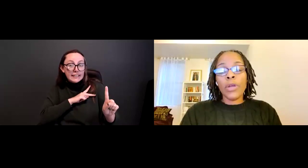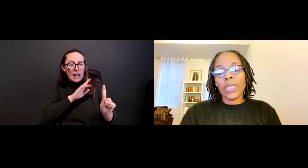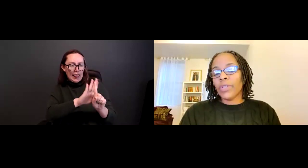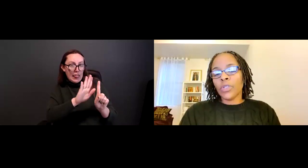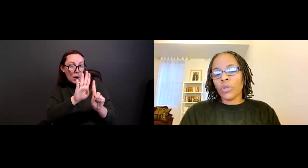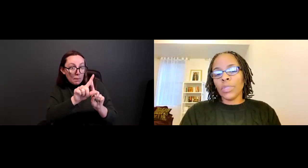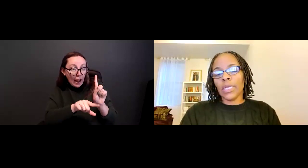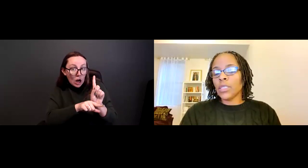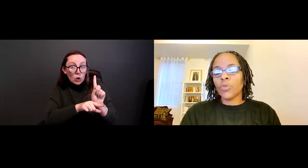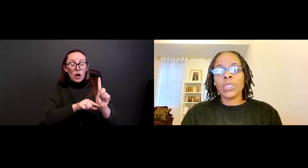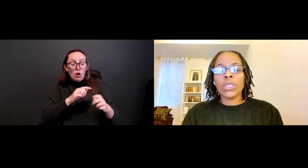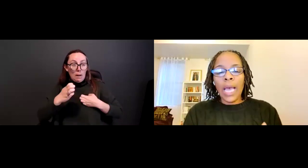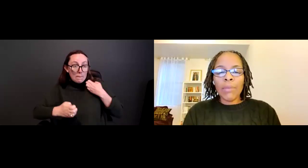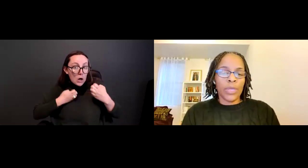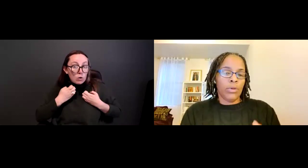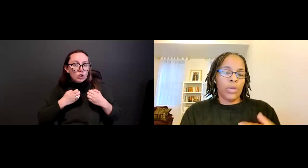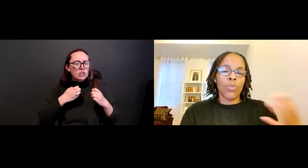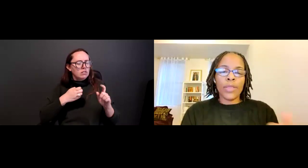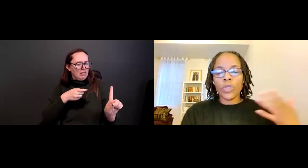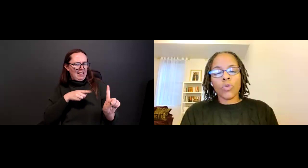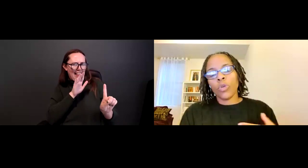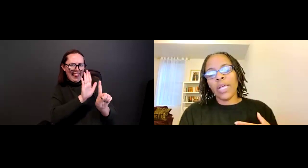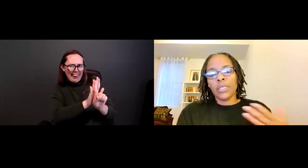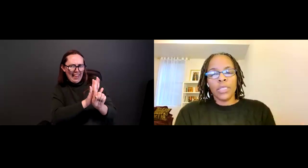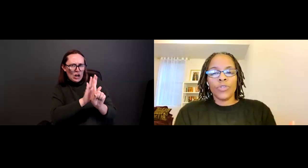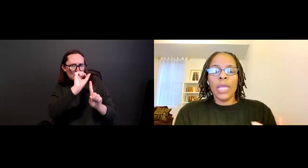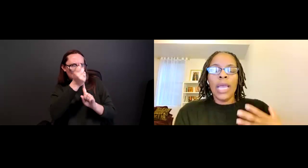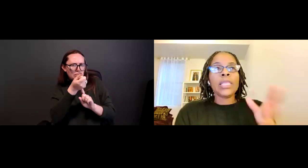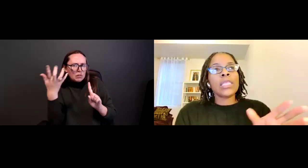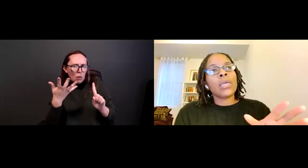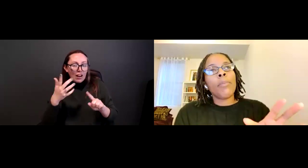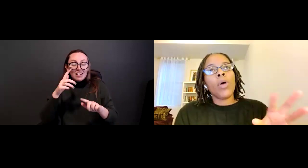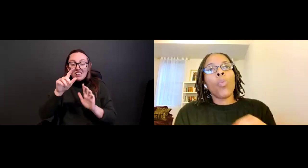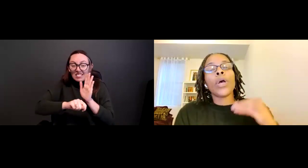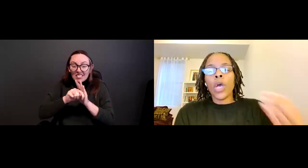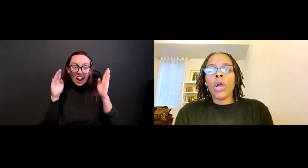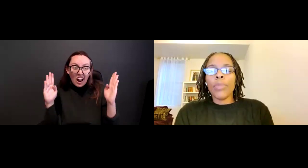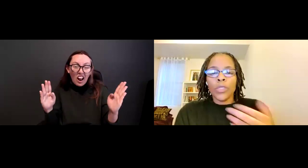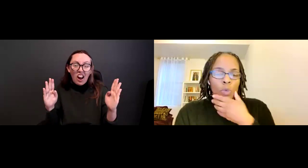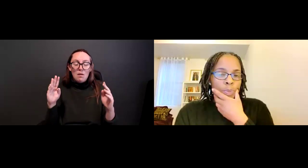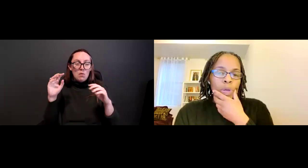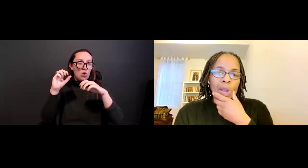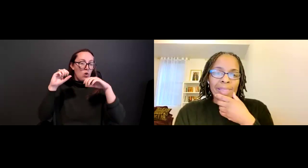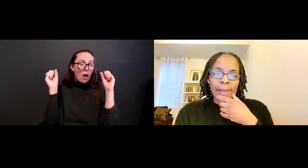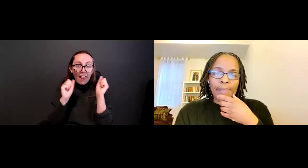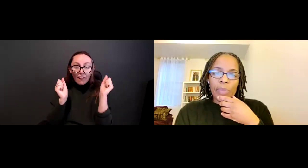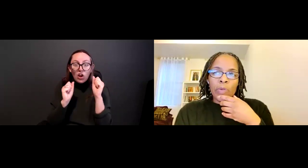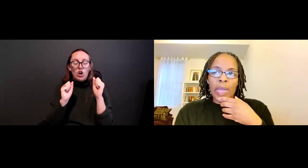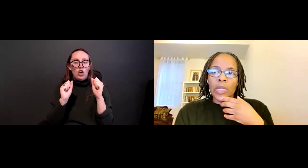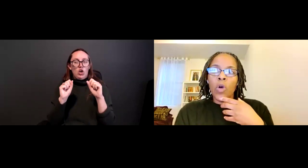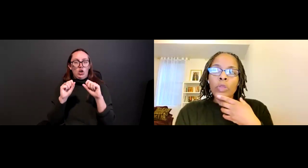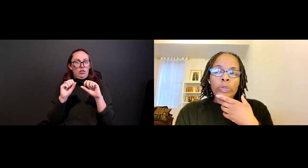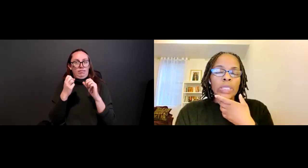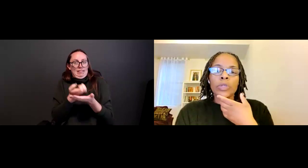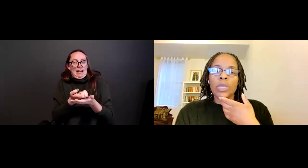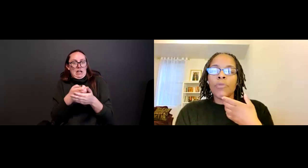given circumstances, what's the time period, weather, social class, etc. And then thinking about what garments you would put on them,